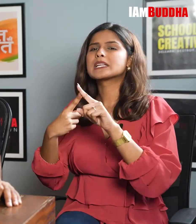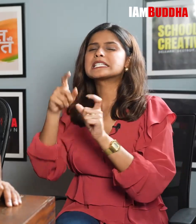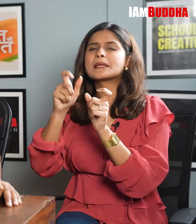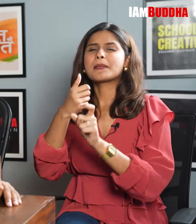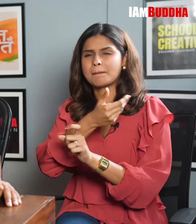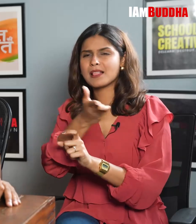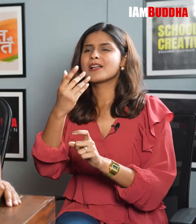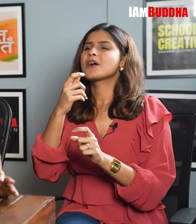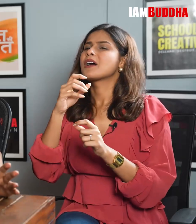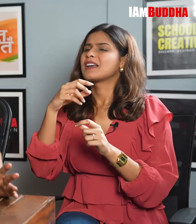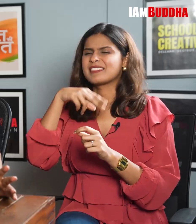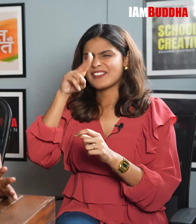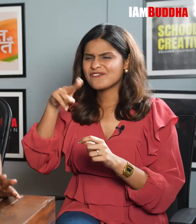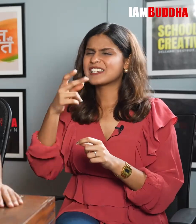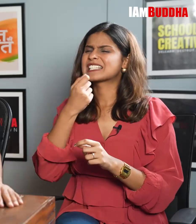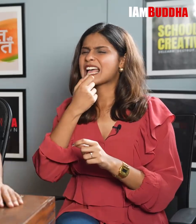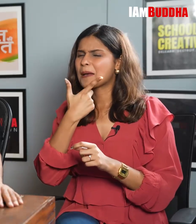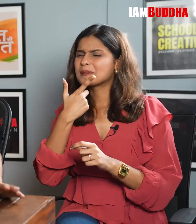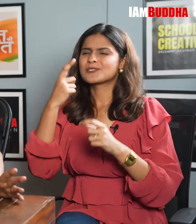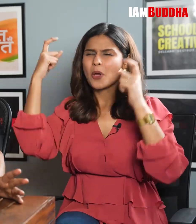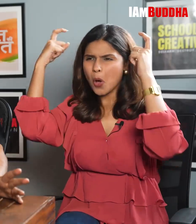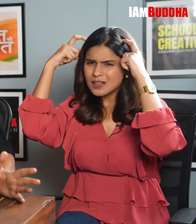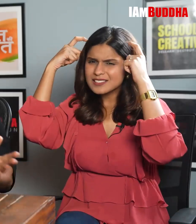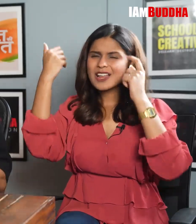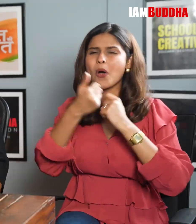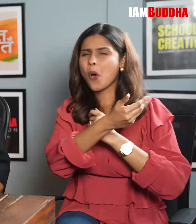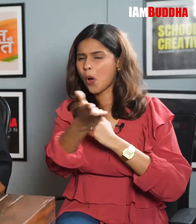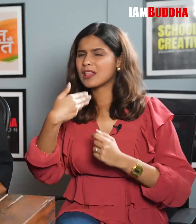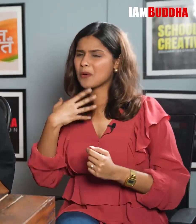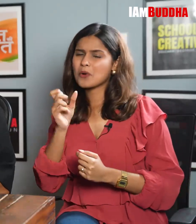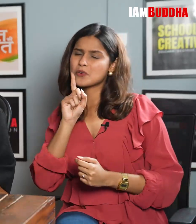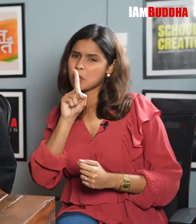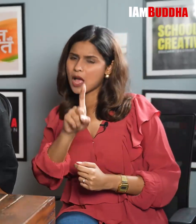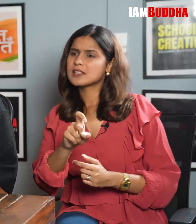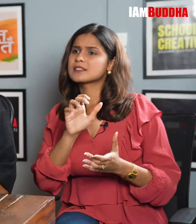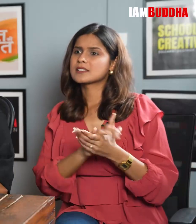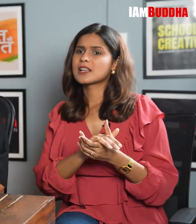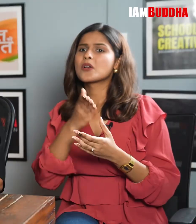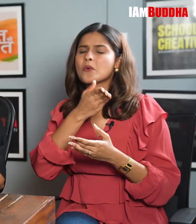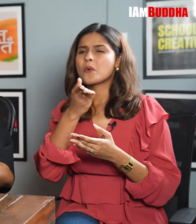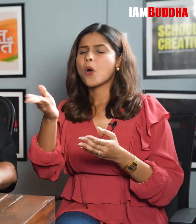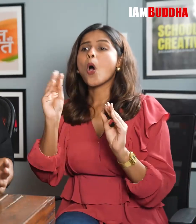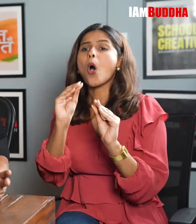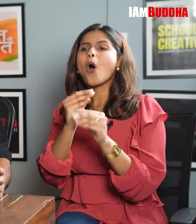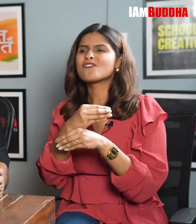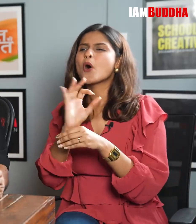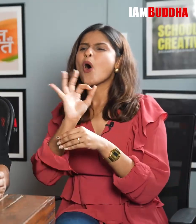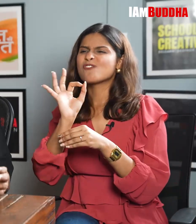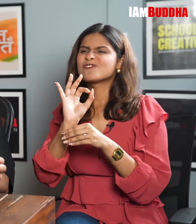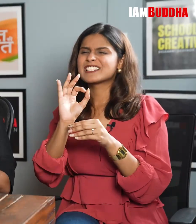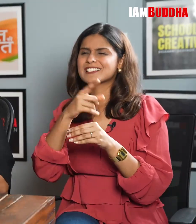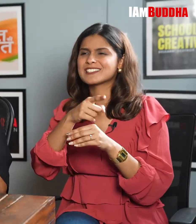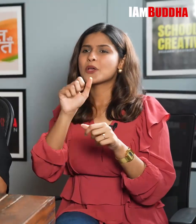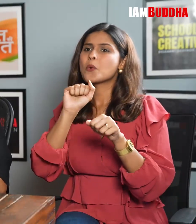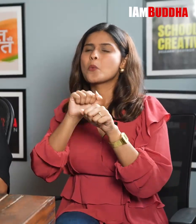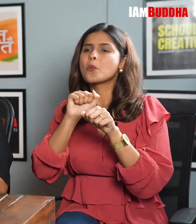Netflix, Amazon, whatever, Hotstar, and all these people, you in your office, in your corporate setup, you work